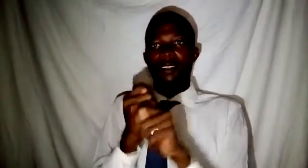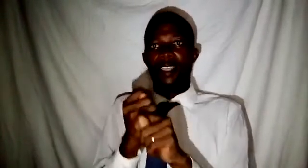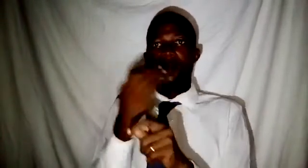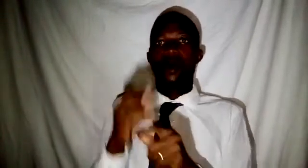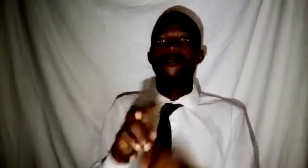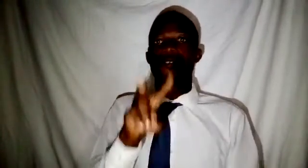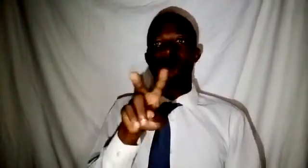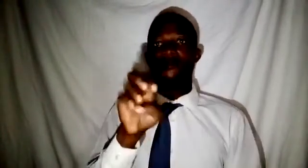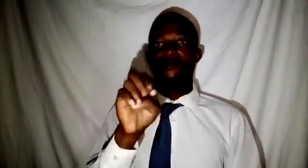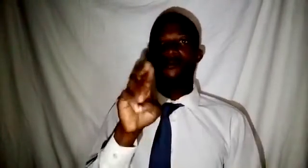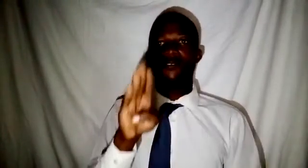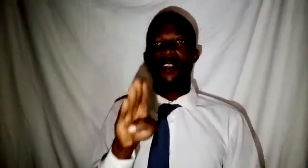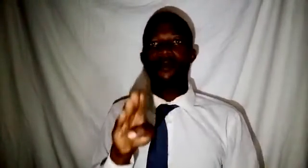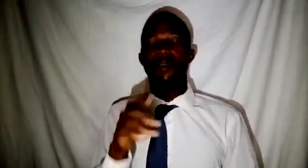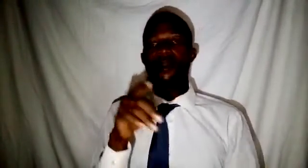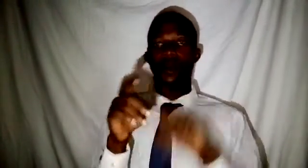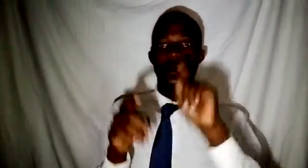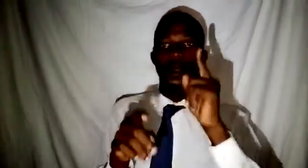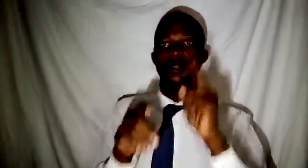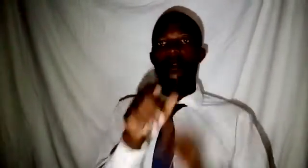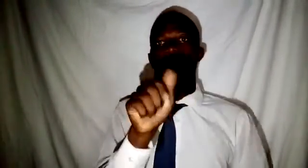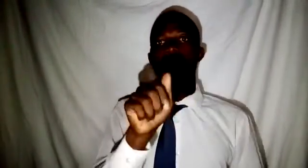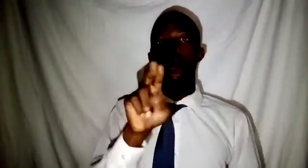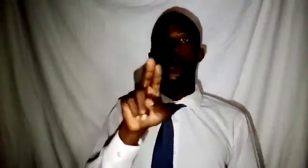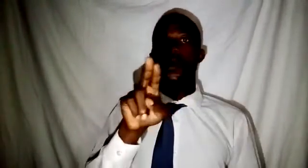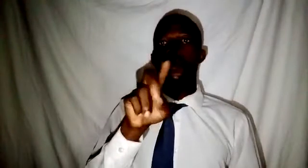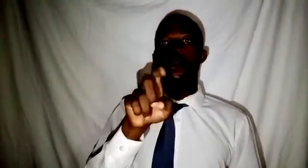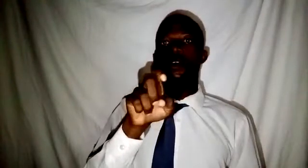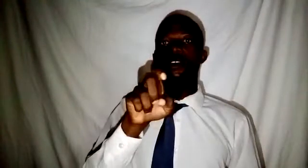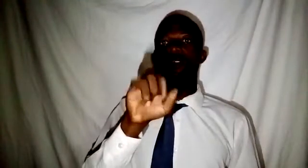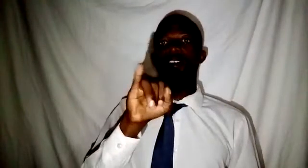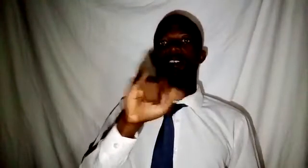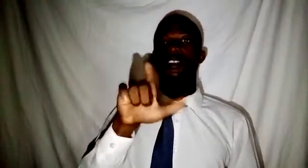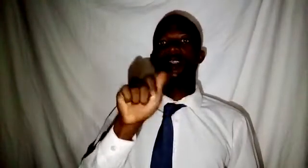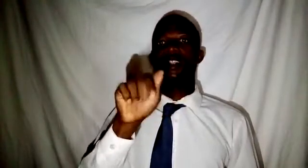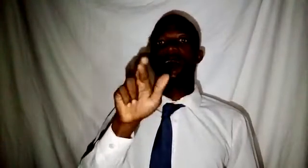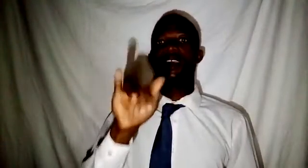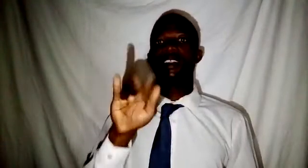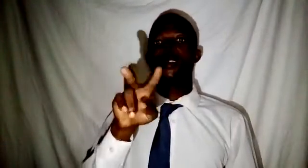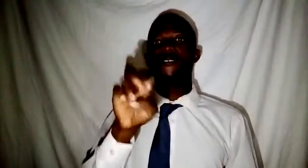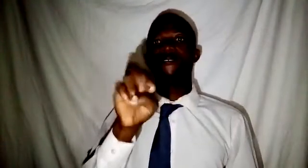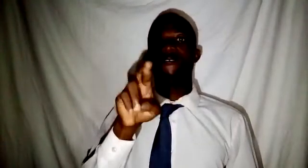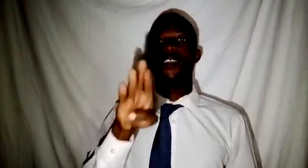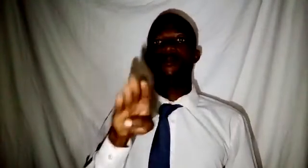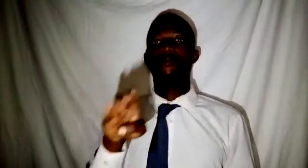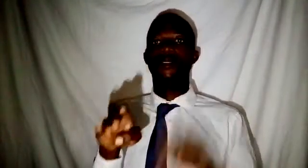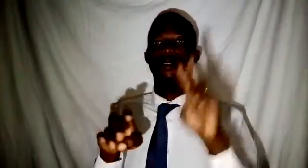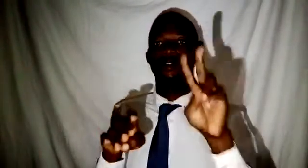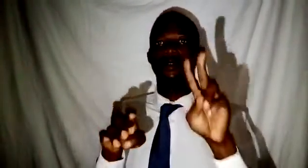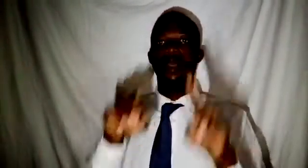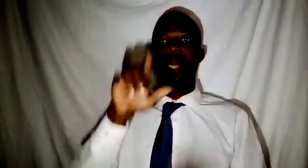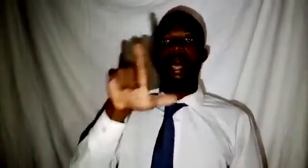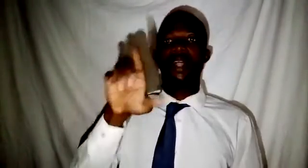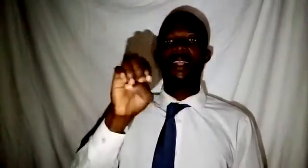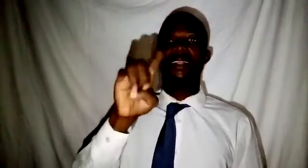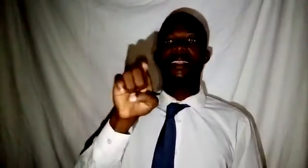are the auxiliary verbs and the lexical verbs. 1.